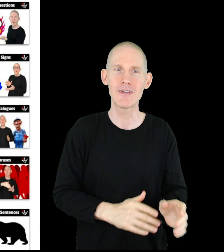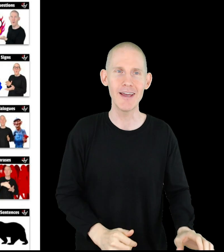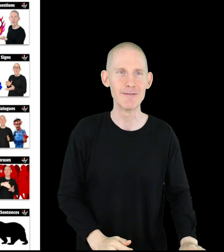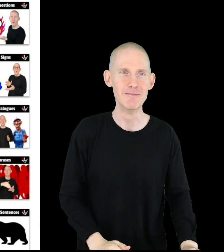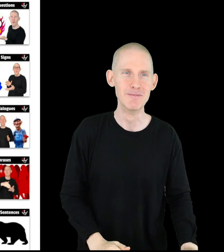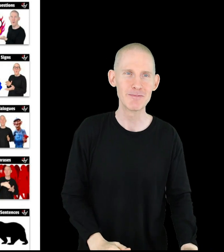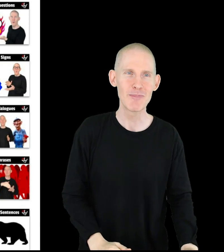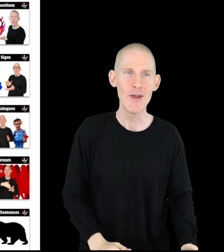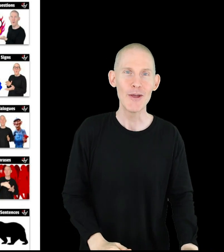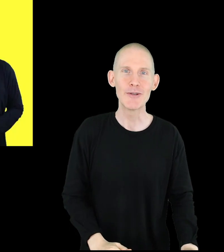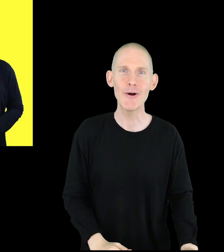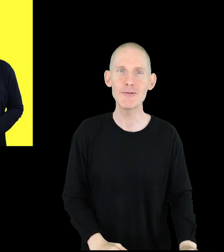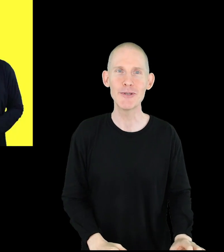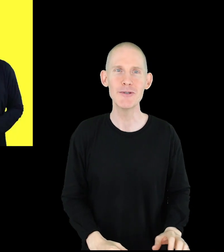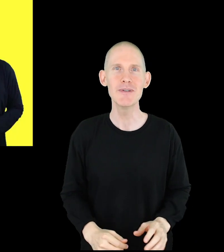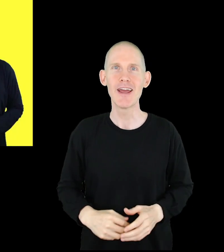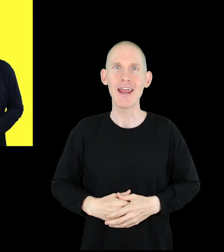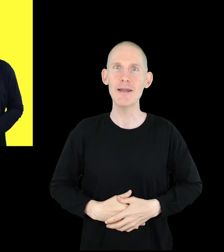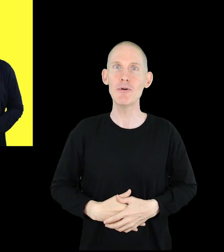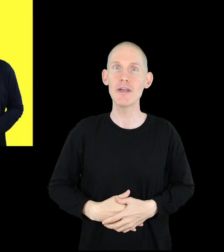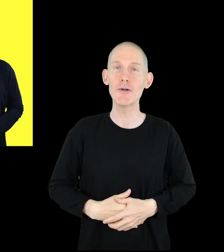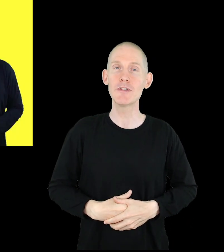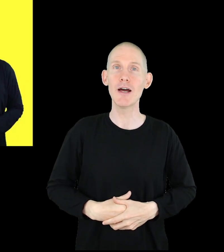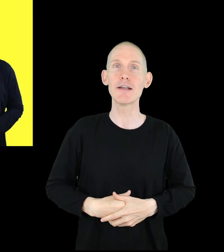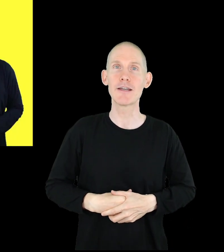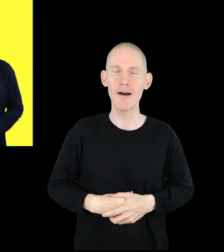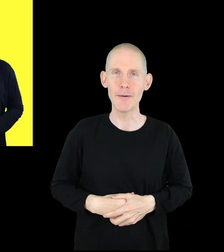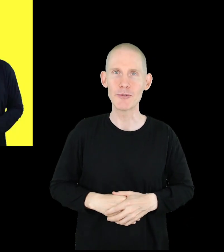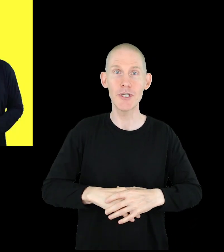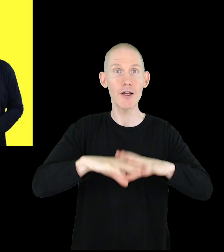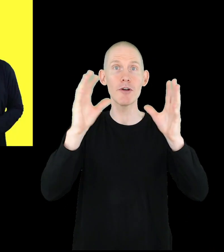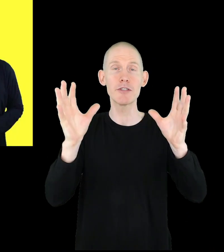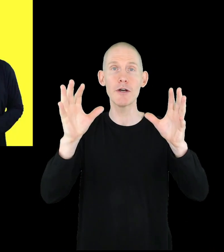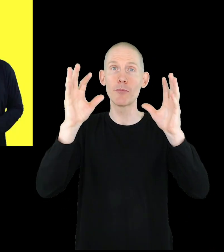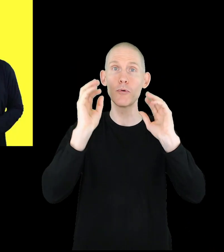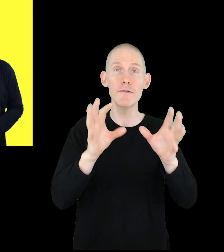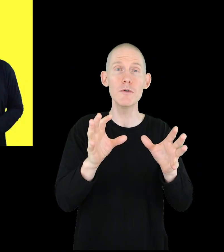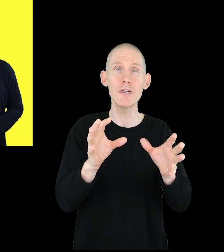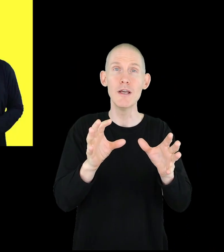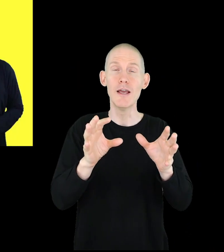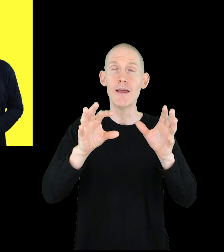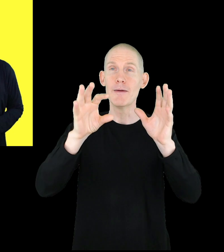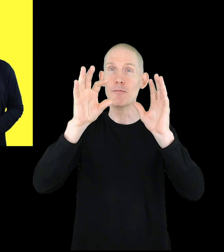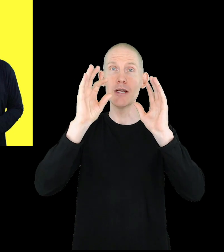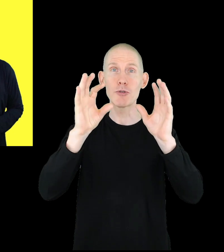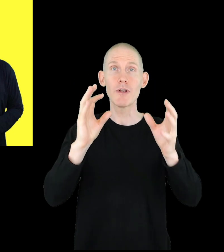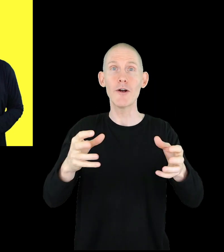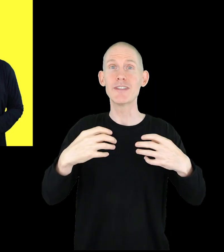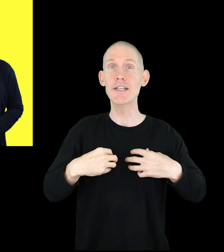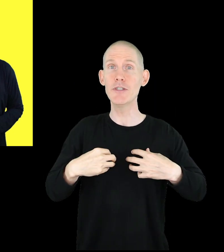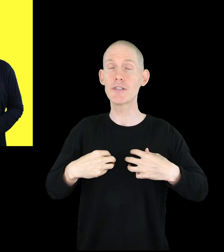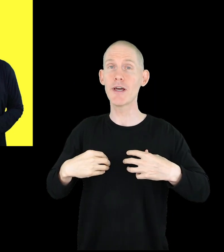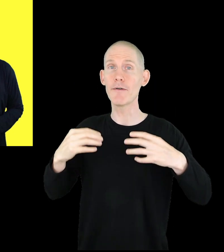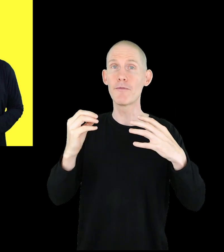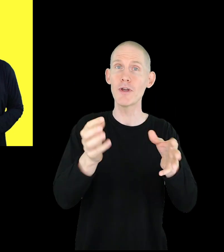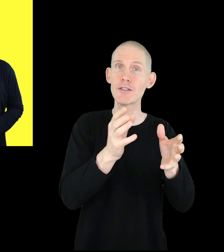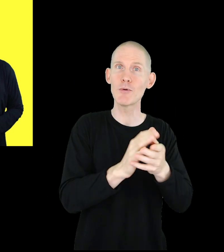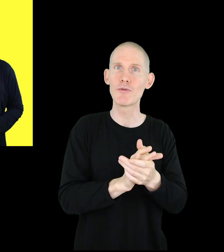Okay, go to ablelingo.com. Check out our stuff, preview it. Make sure that our teaching style fits with